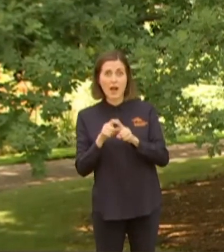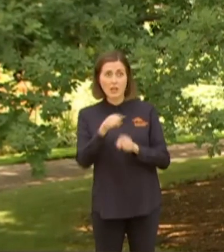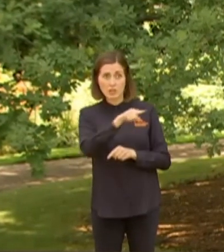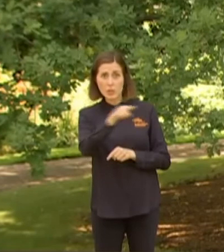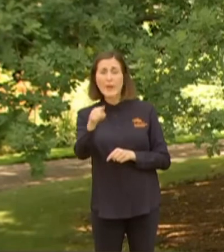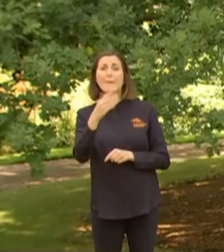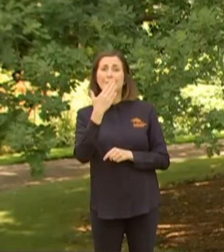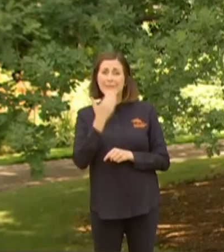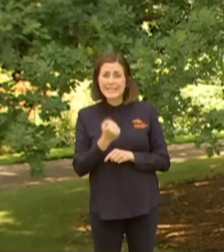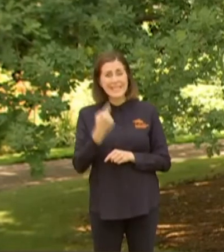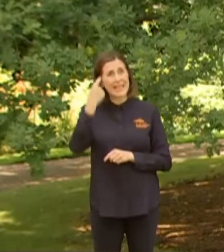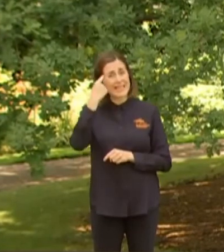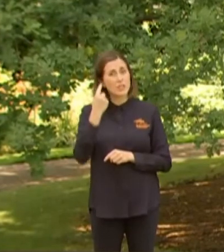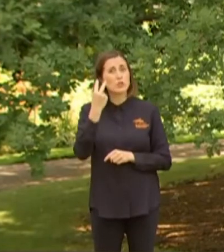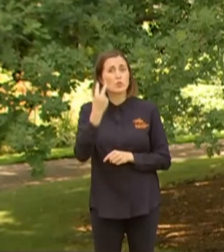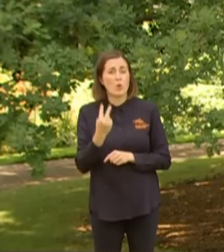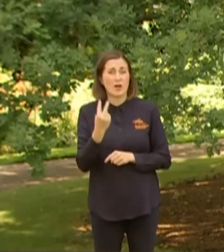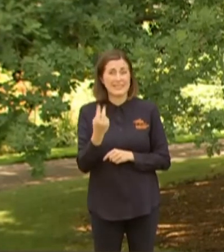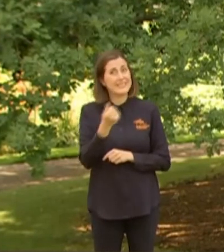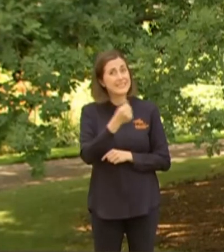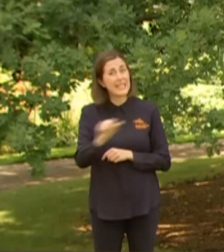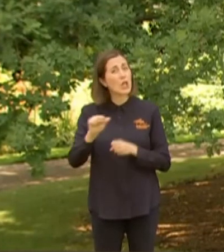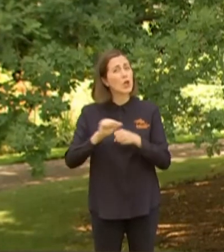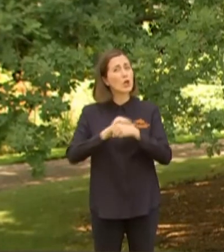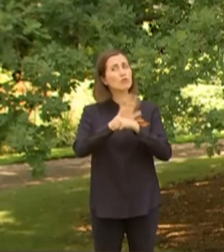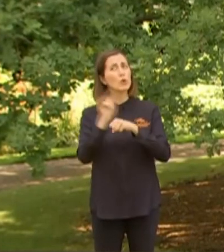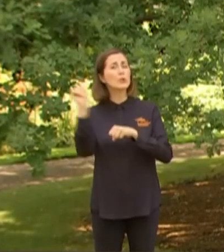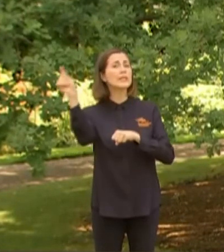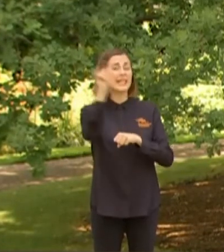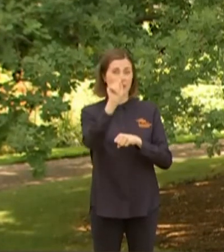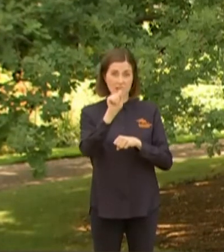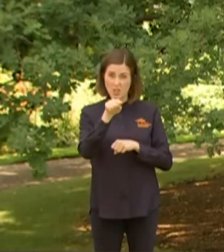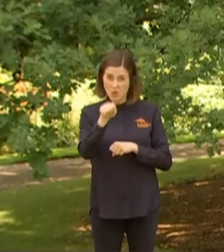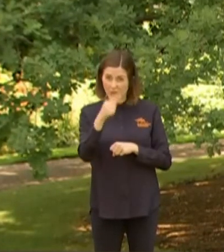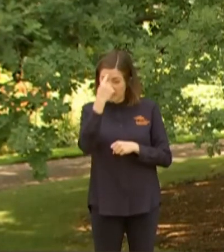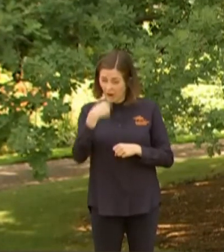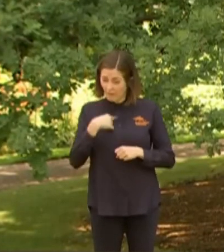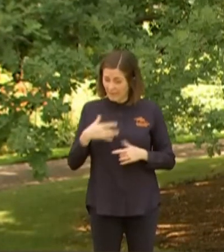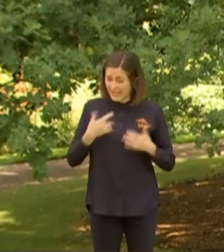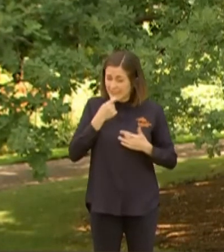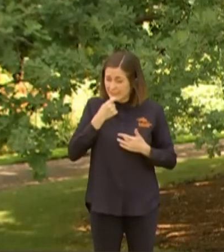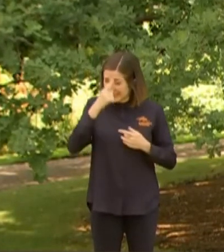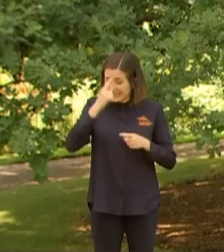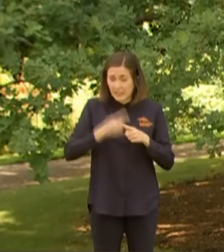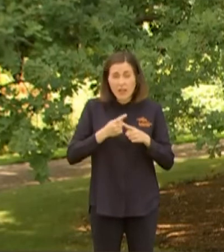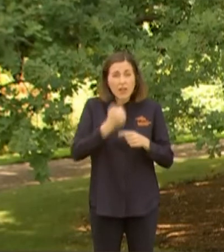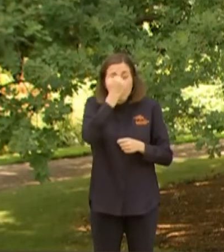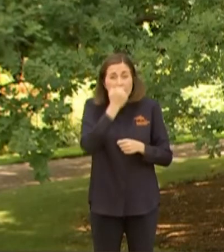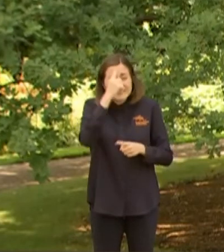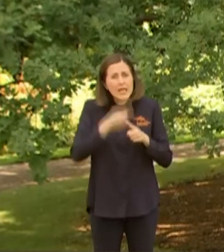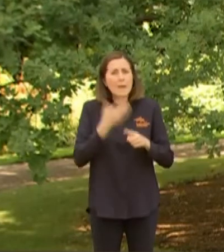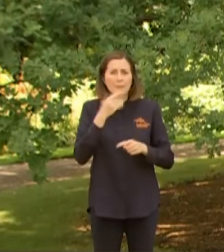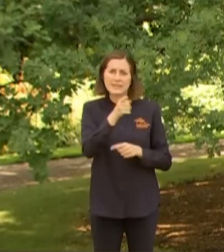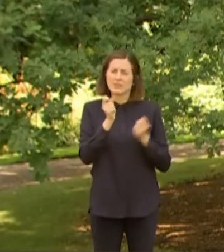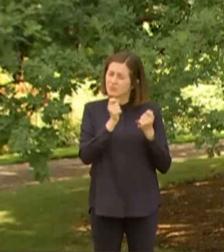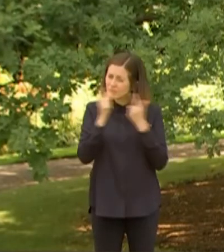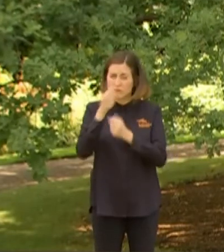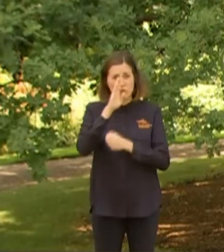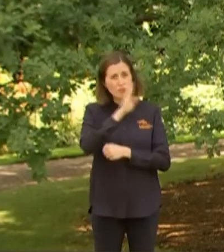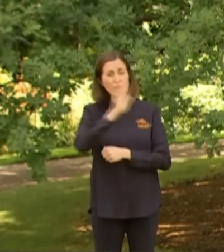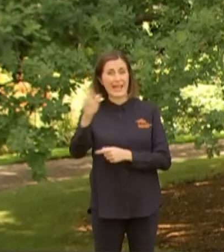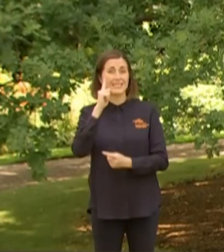listening with just one message. If you've got any symptoms whatsoever, please go and get tested, and please don't delay. Please